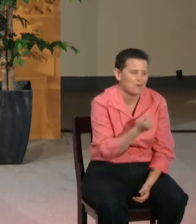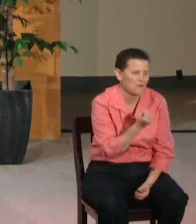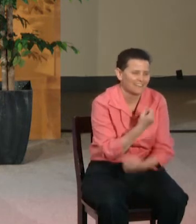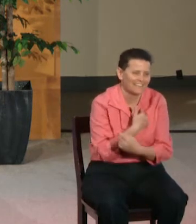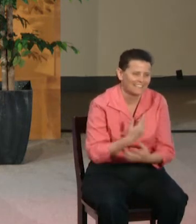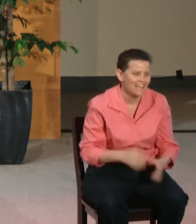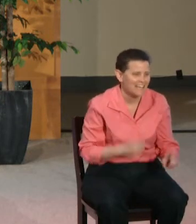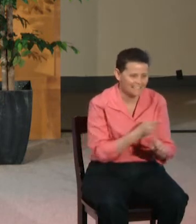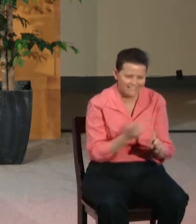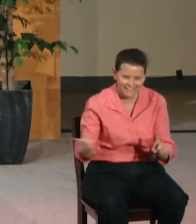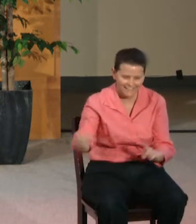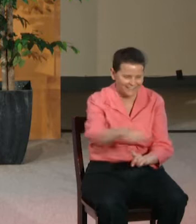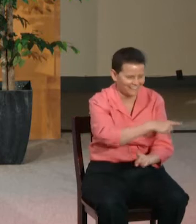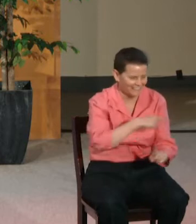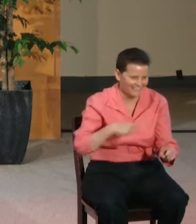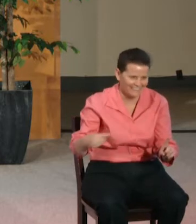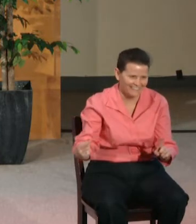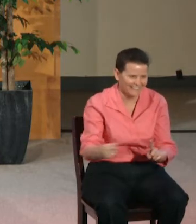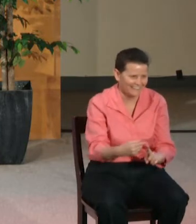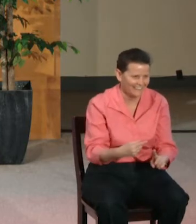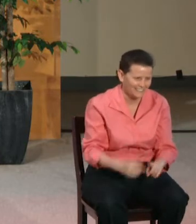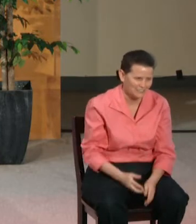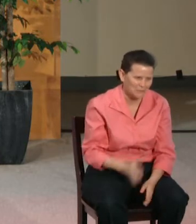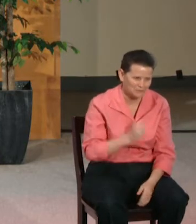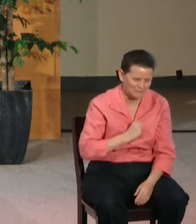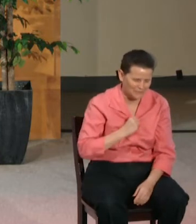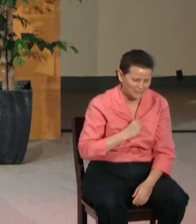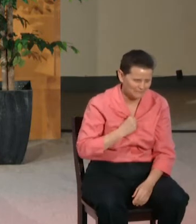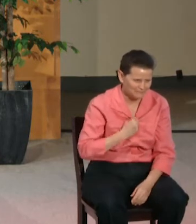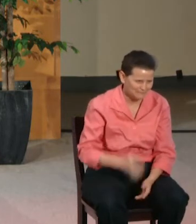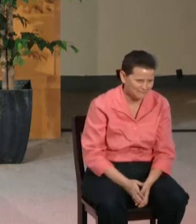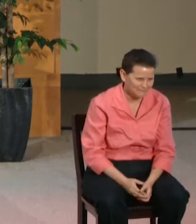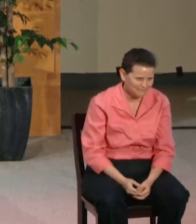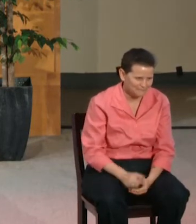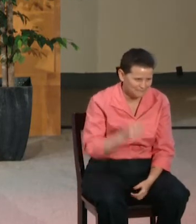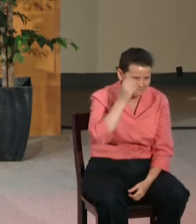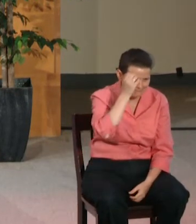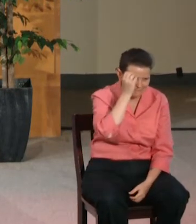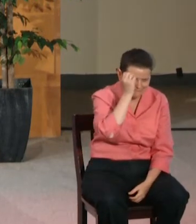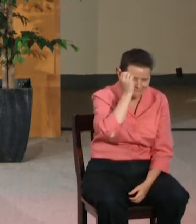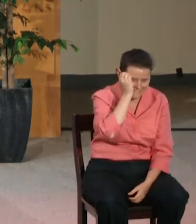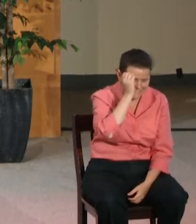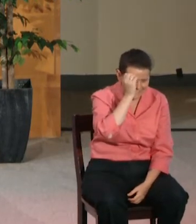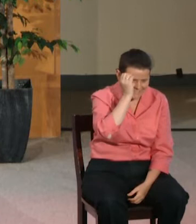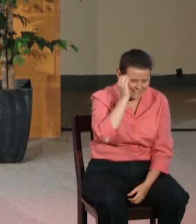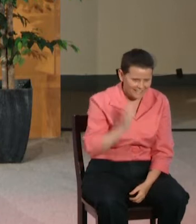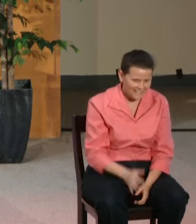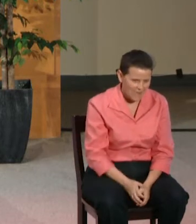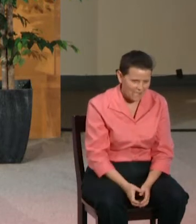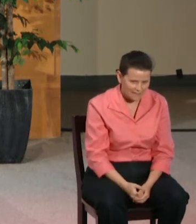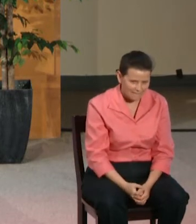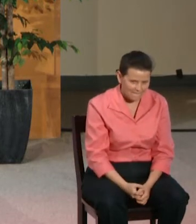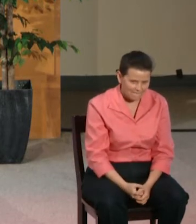doing that, they're continuing to grow a little bit more. And then finally there comes a day when they got no choice but to leave the slushy little